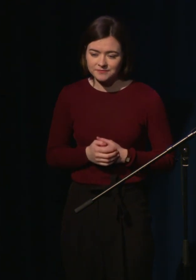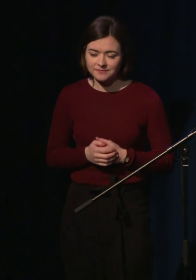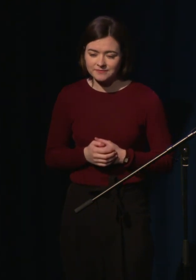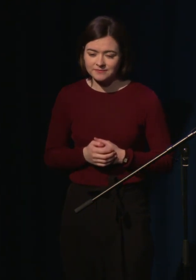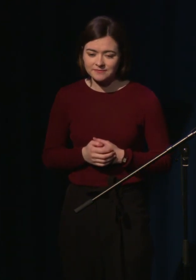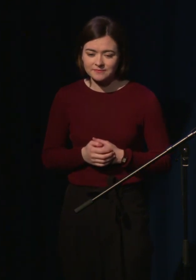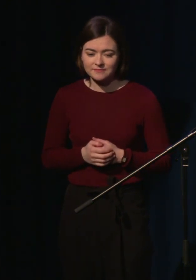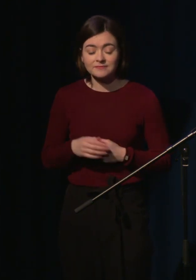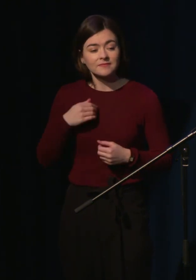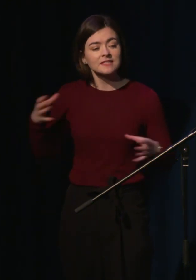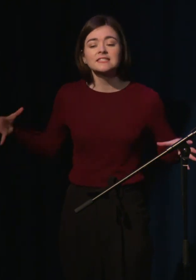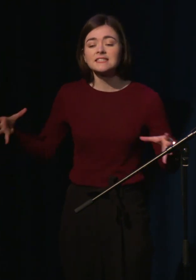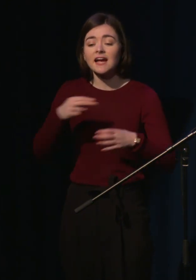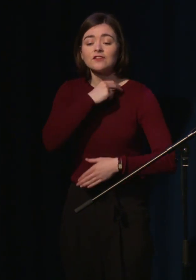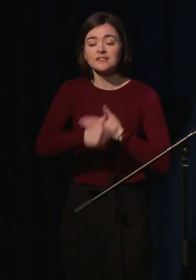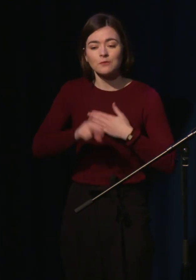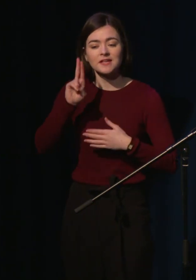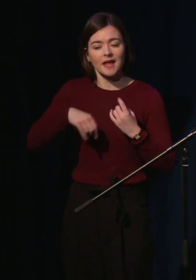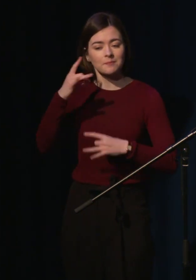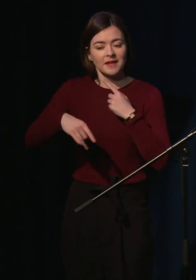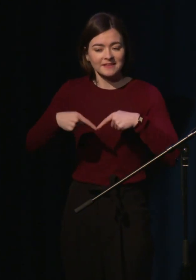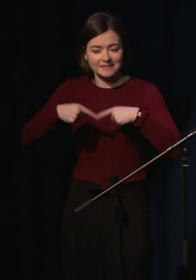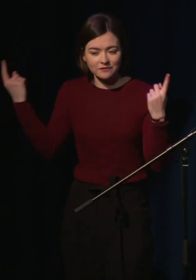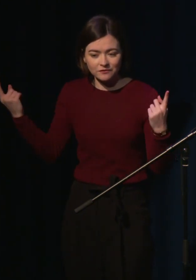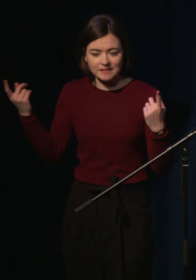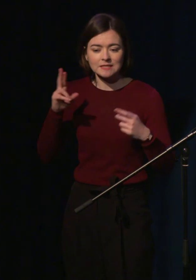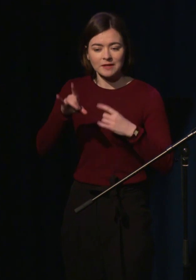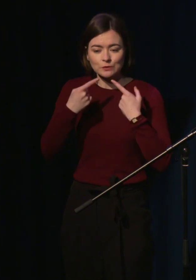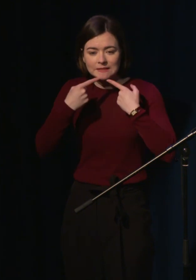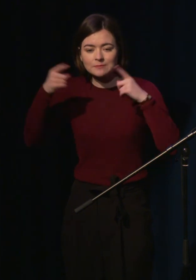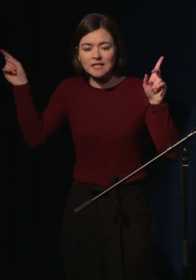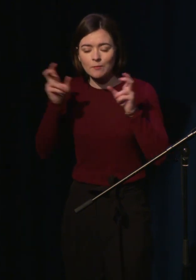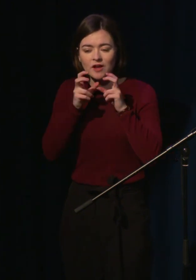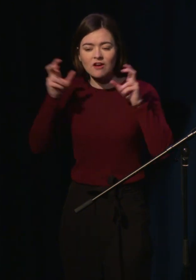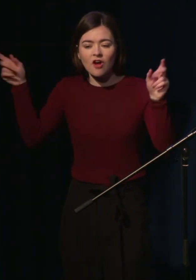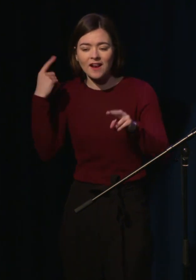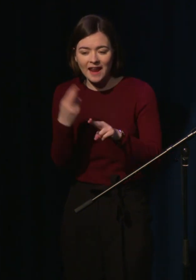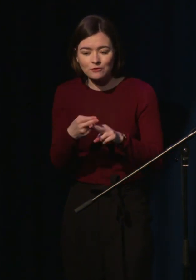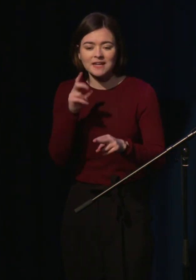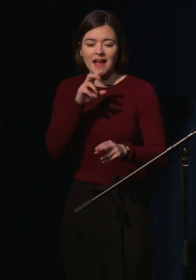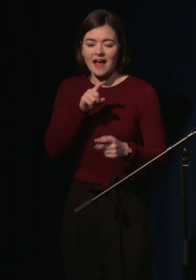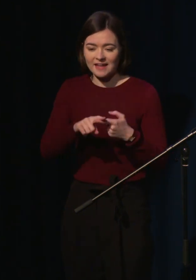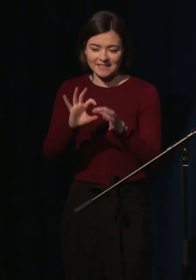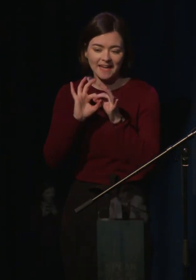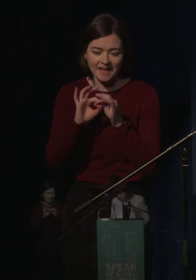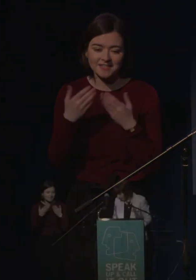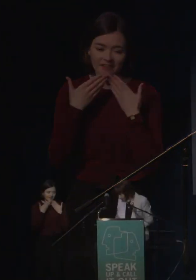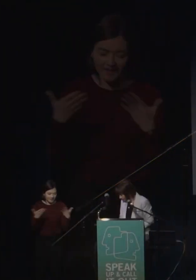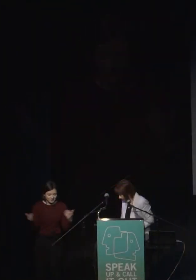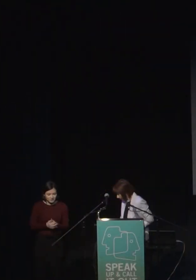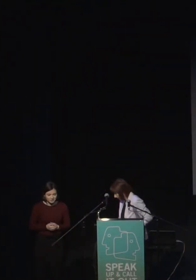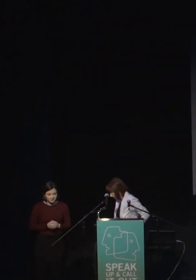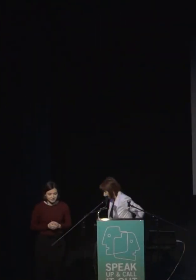fundamentally. Together today, we can make the difference. Speak up, call out, and engage. Grimmila Magaive.